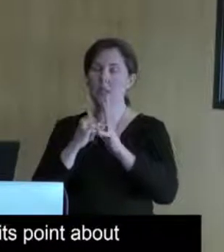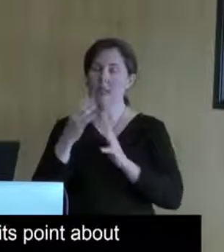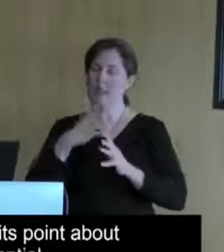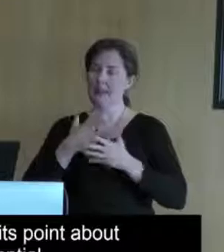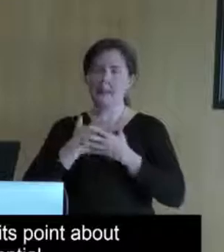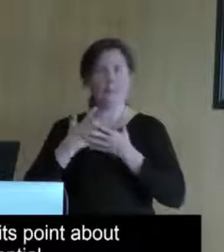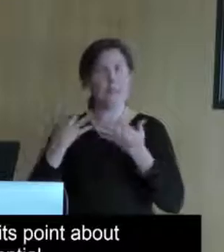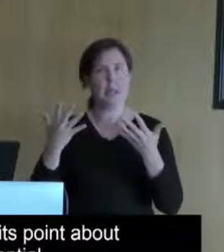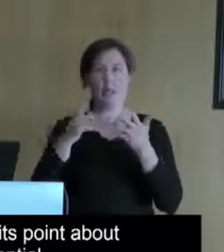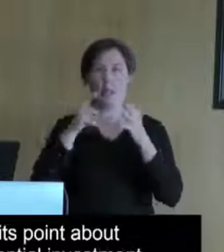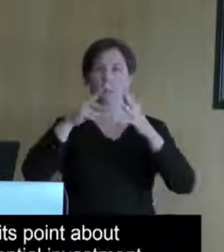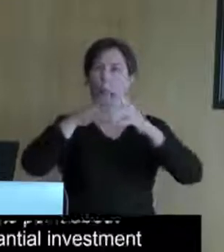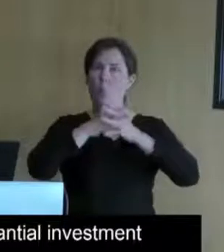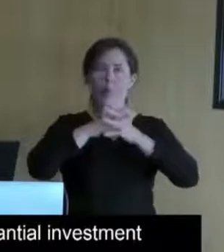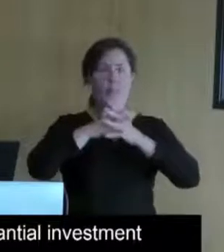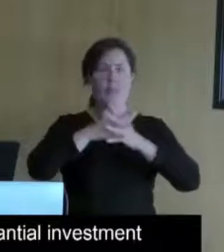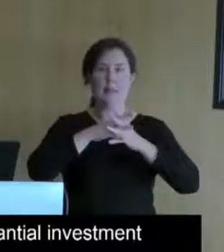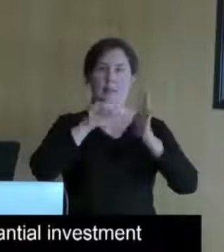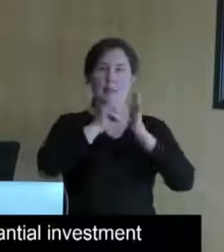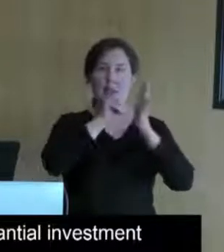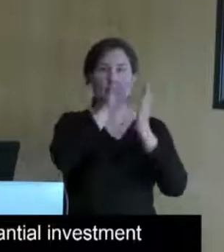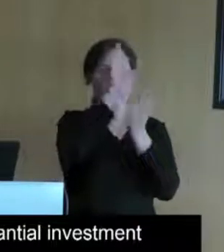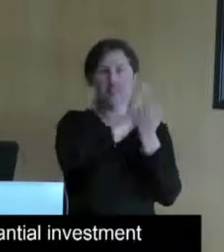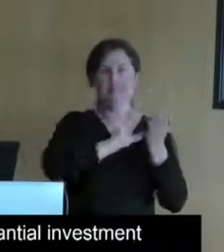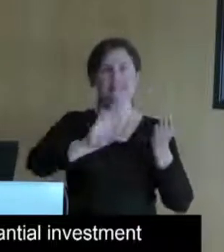I think the Productivity Commission